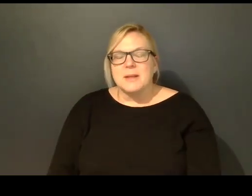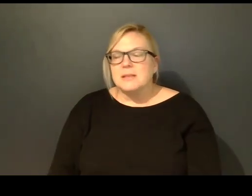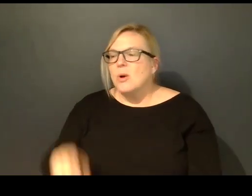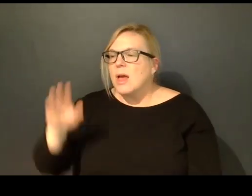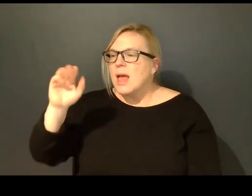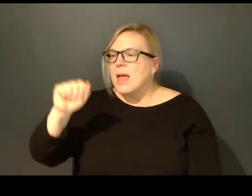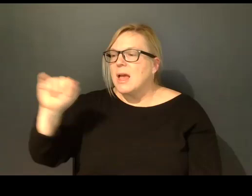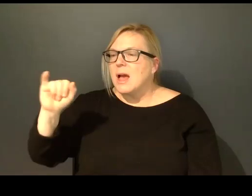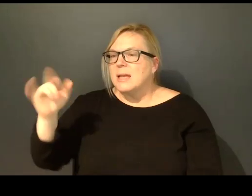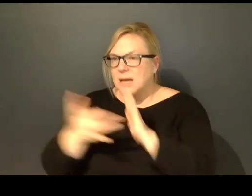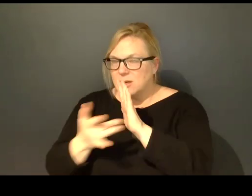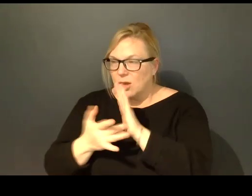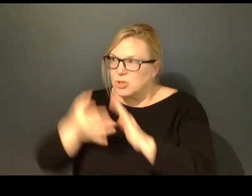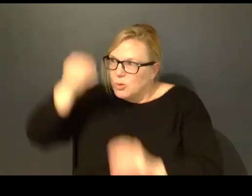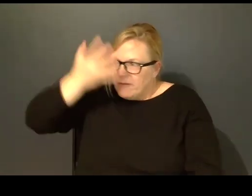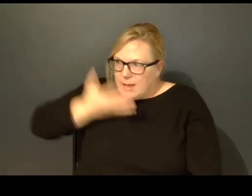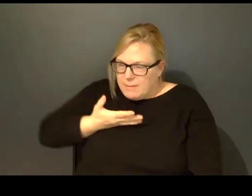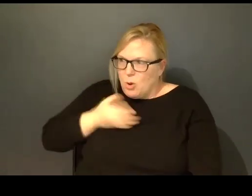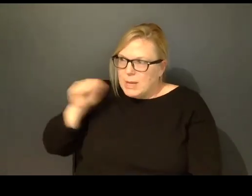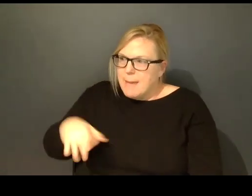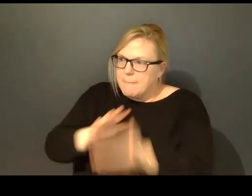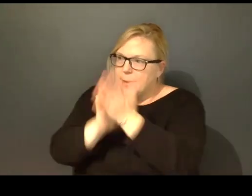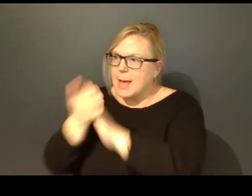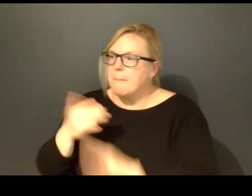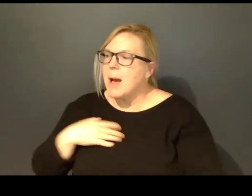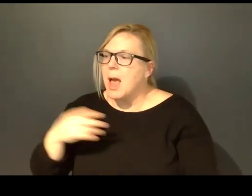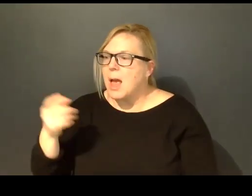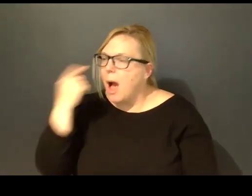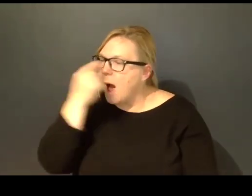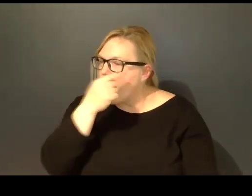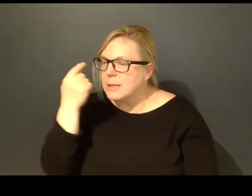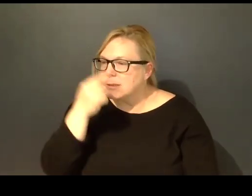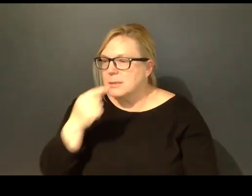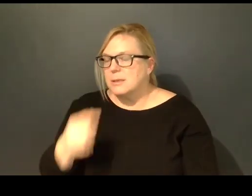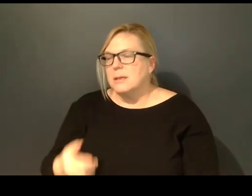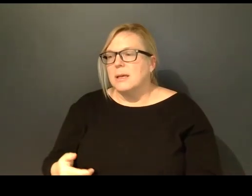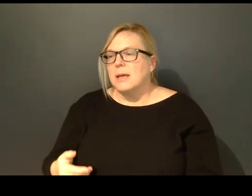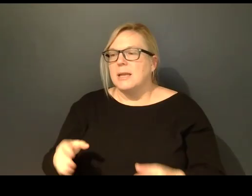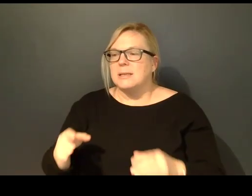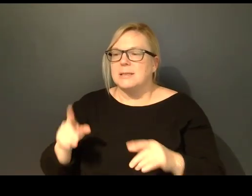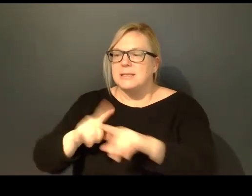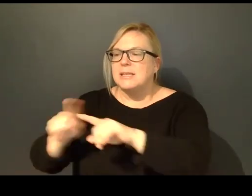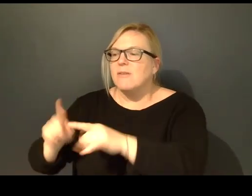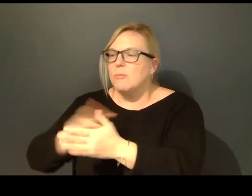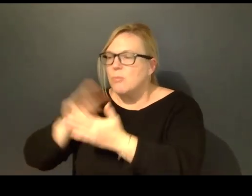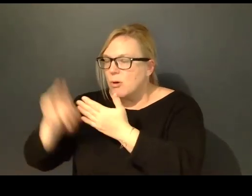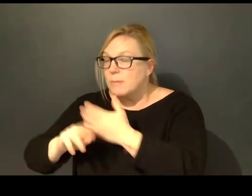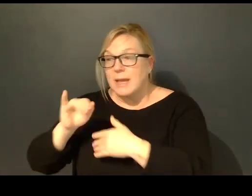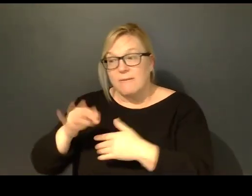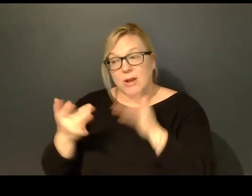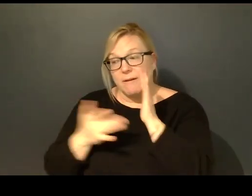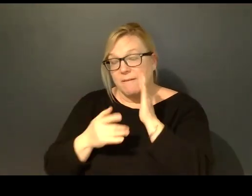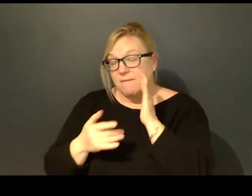technology, the Be My Eyes and the free apps that are available for the blind and partially sighted. Again, if you can afford an iPhone